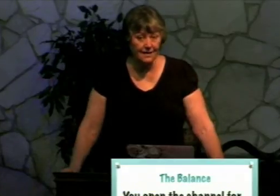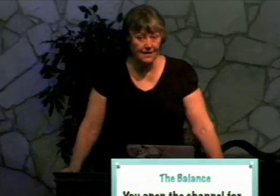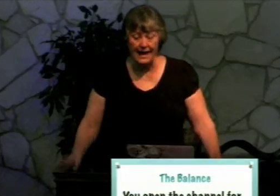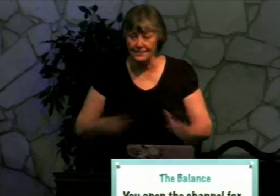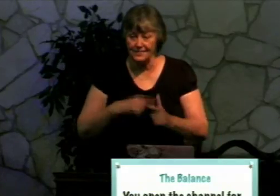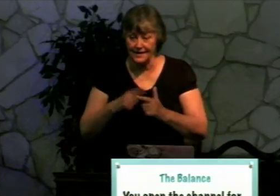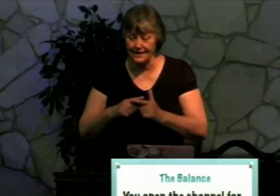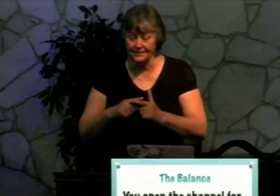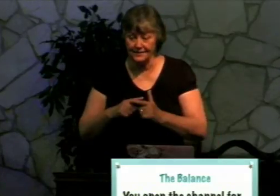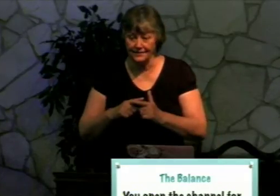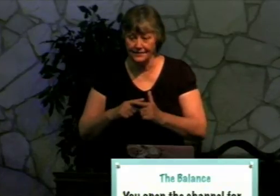And then,